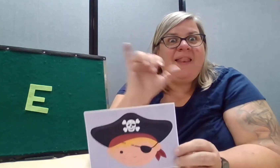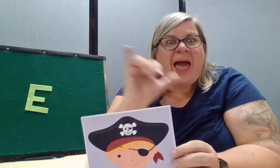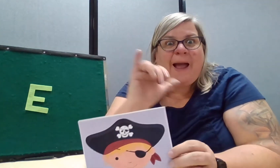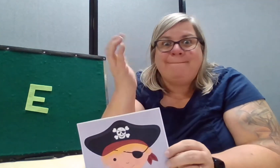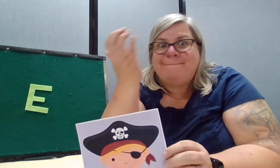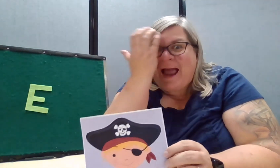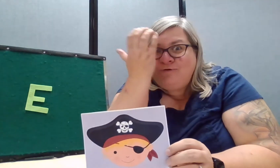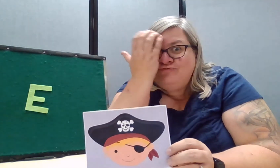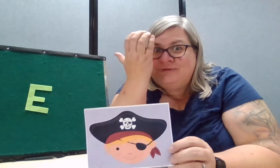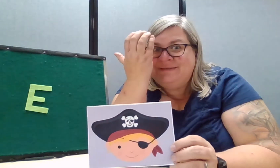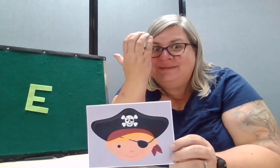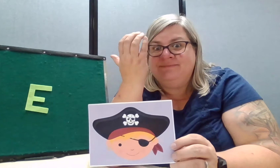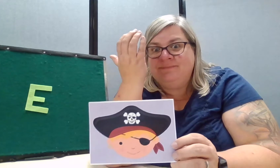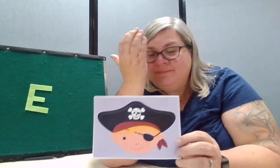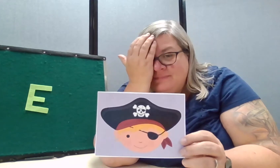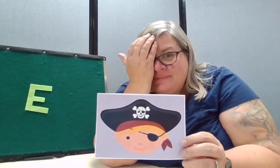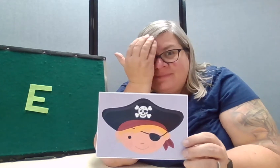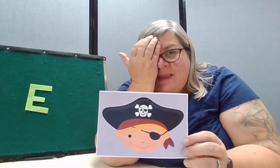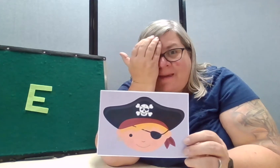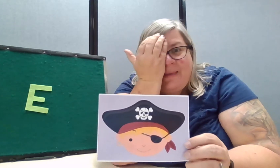Like a pirate might wear an eye patch.